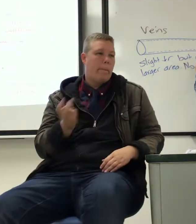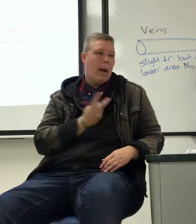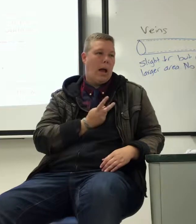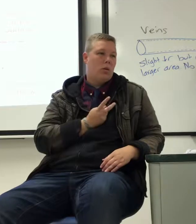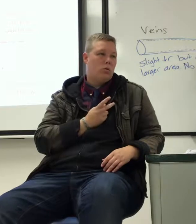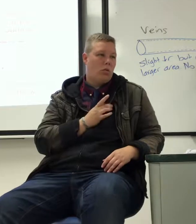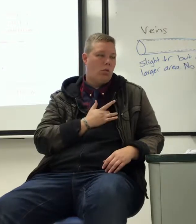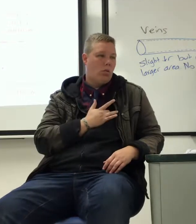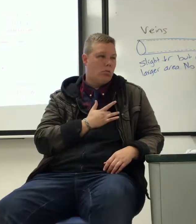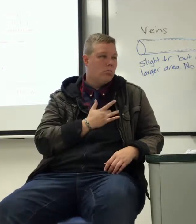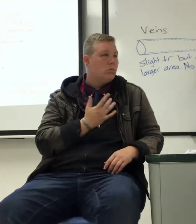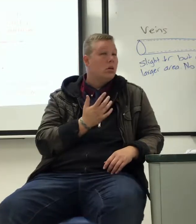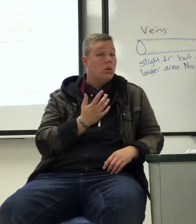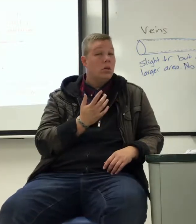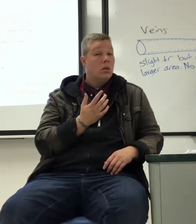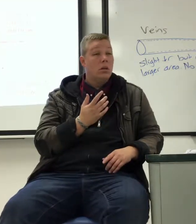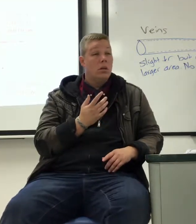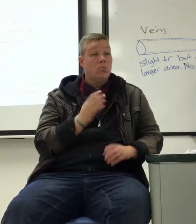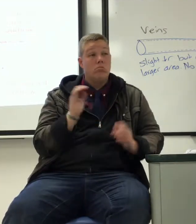No effect